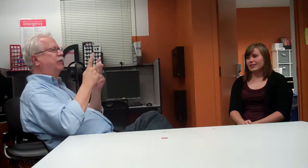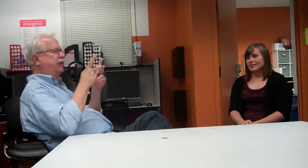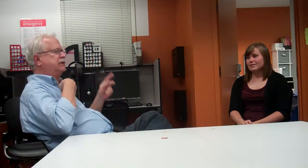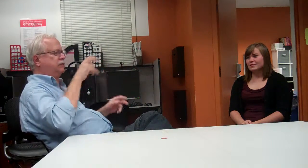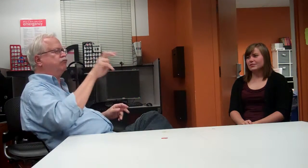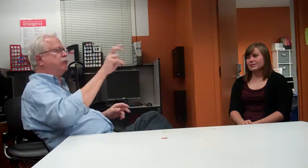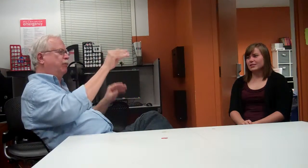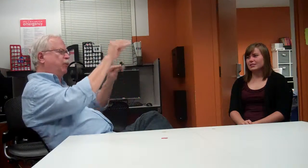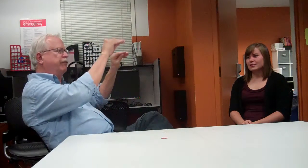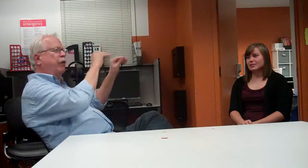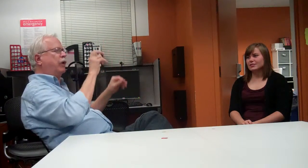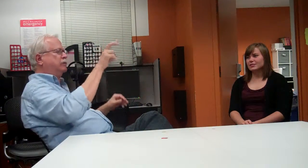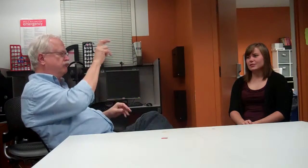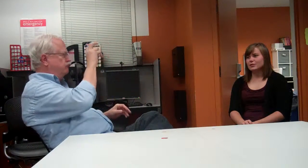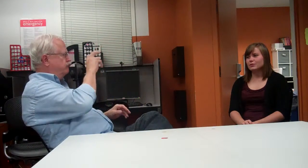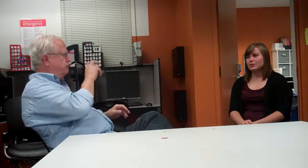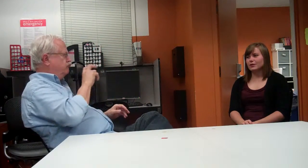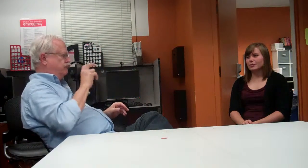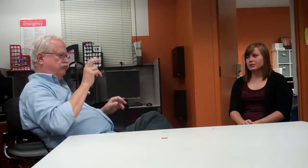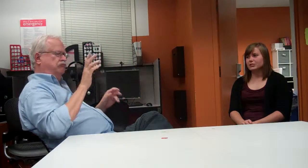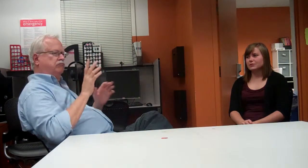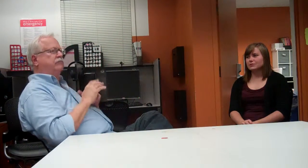Live in different states, different cities, moved around a bunch.